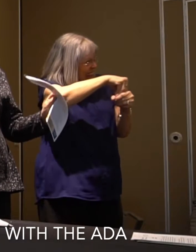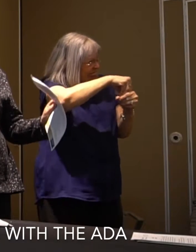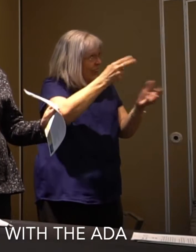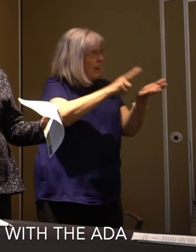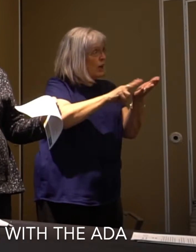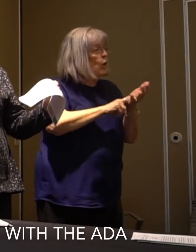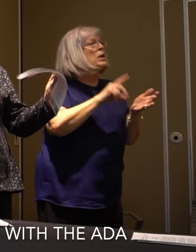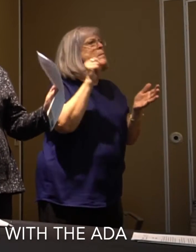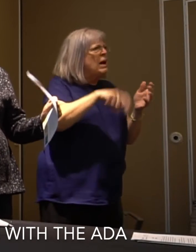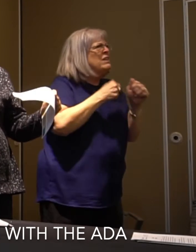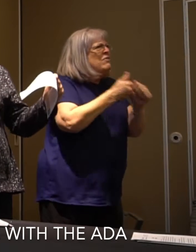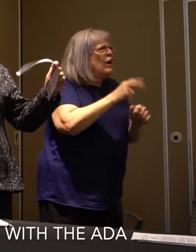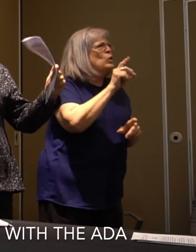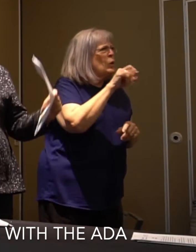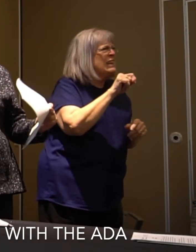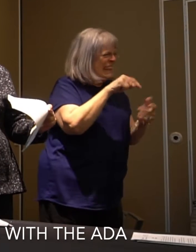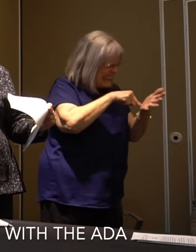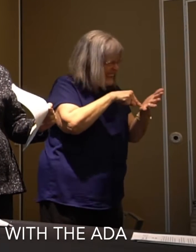requirements